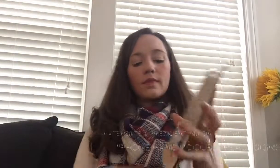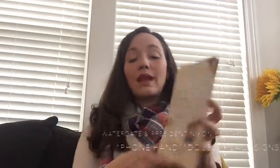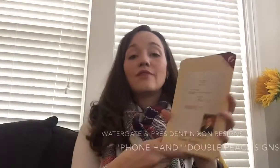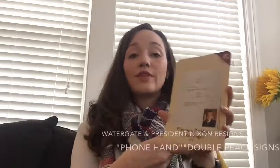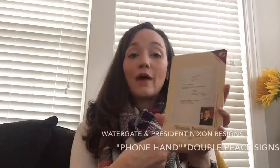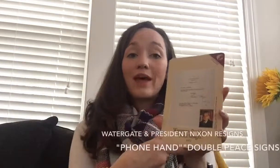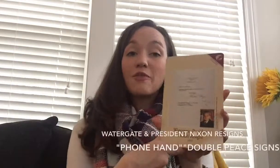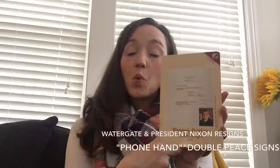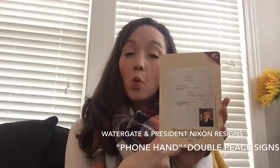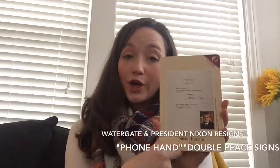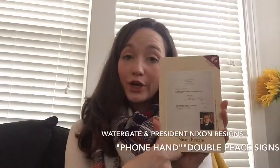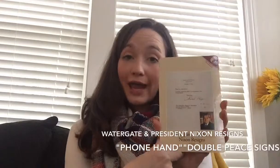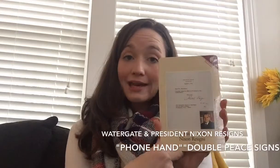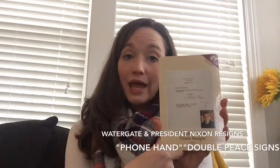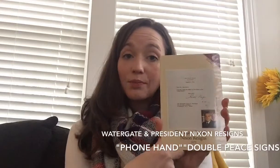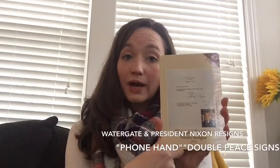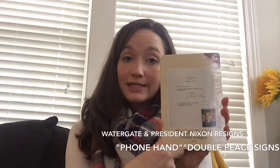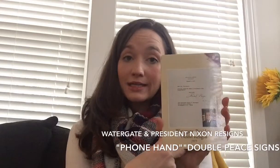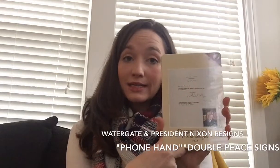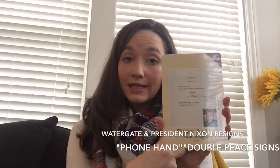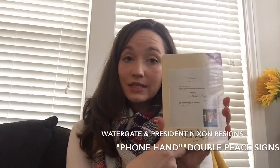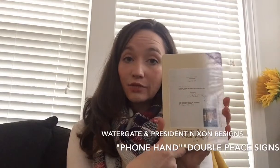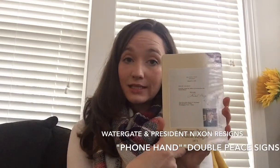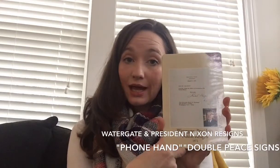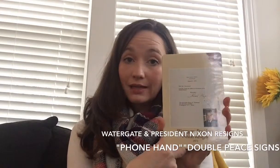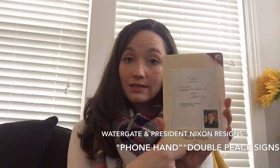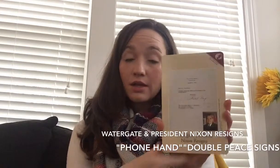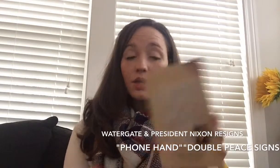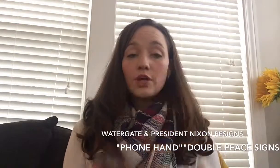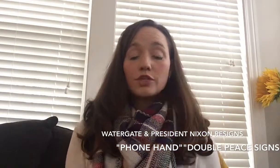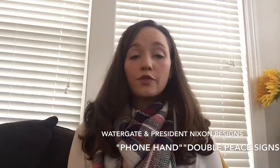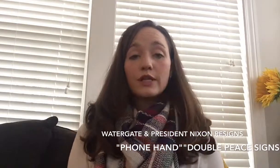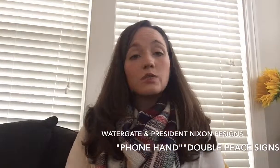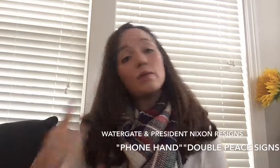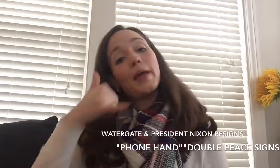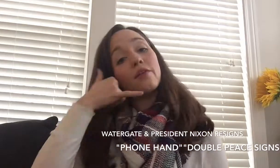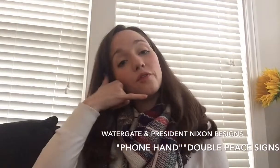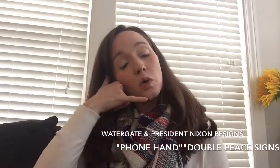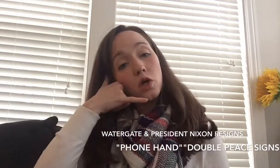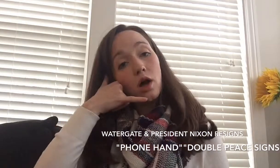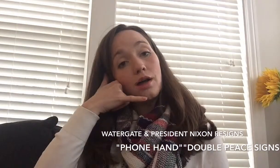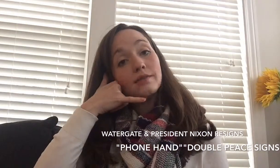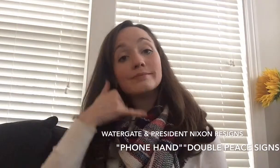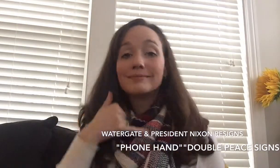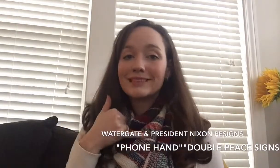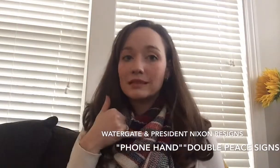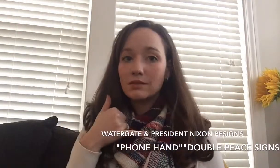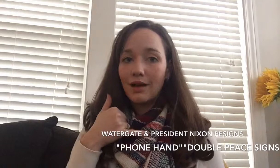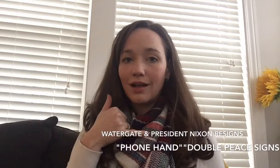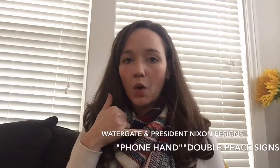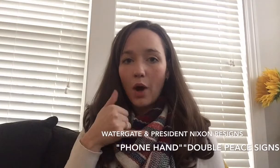Then after that we have Watergate and President Nixon resigns. So for this one we make a phone call, a la